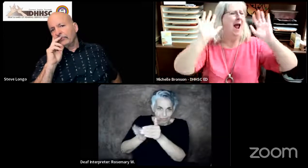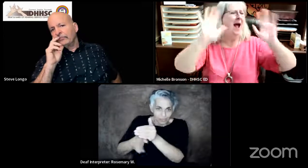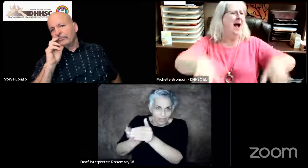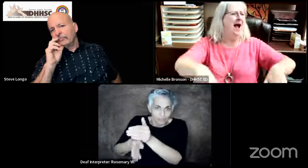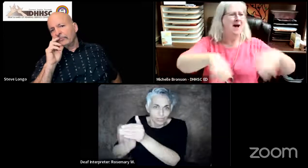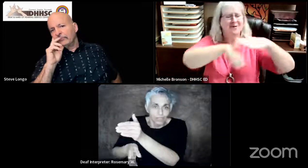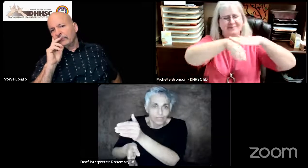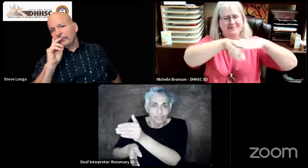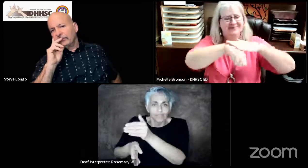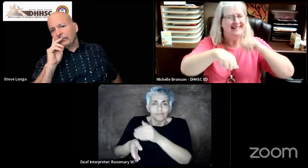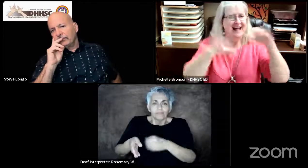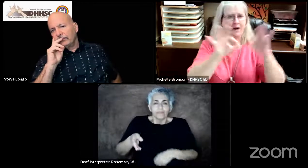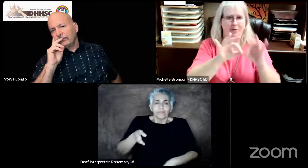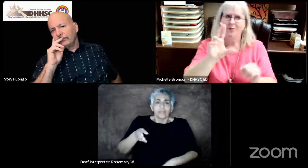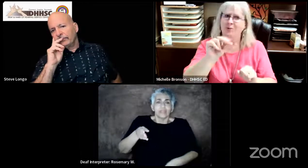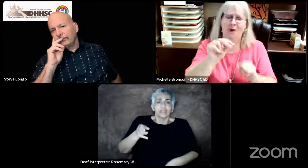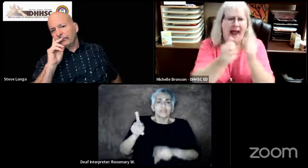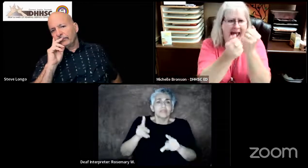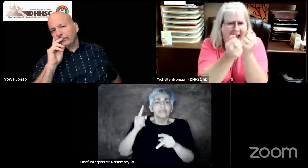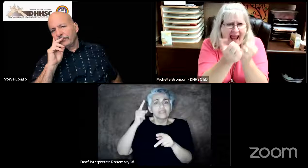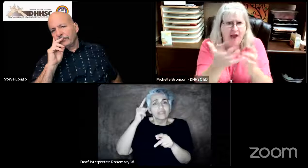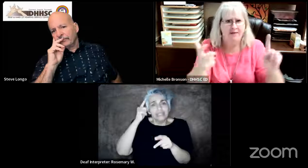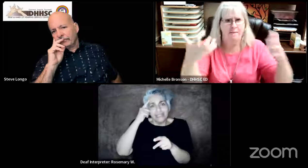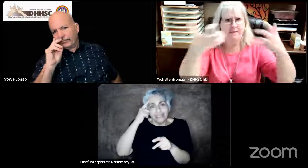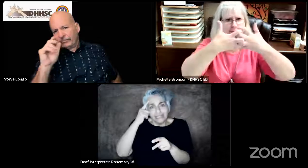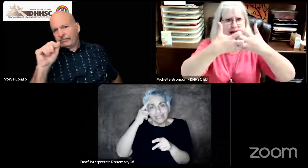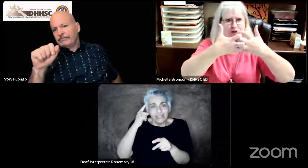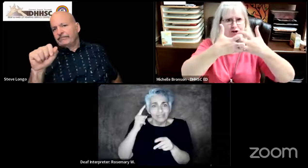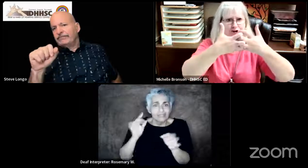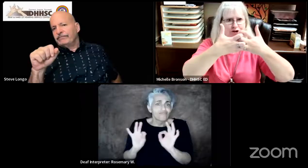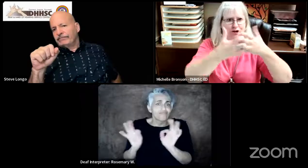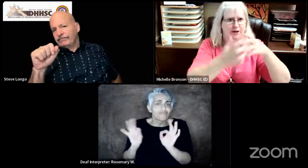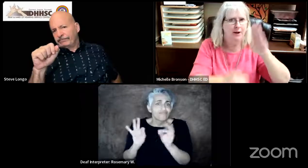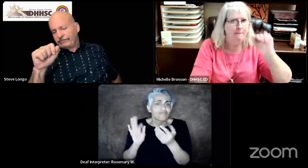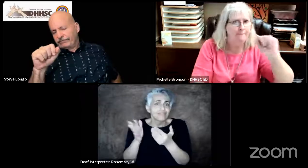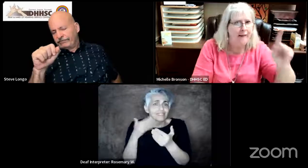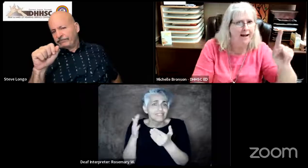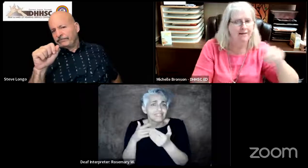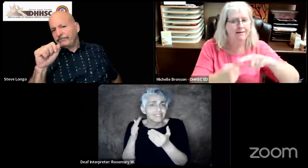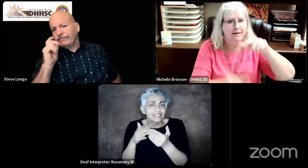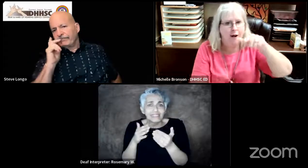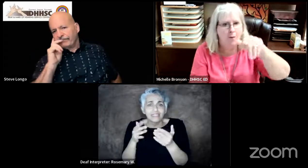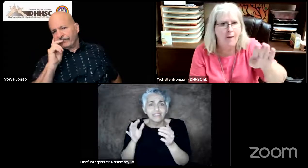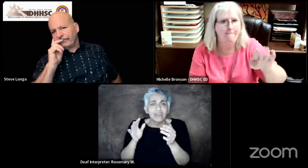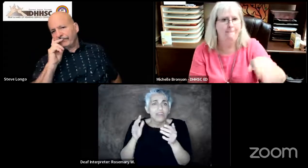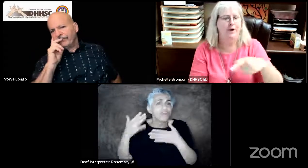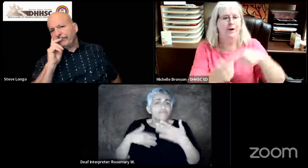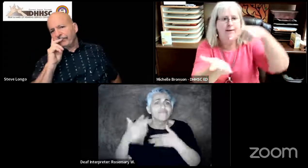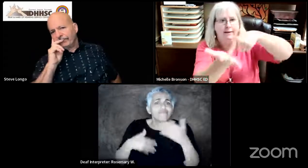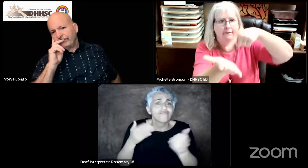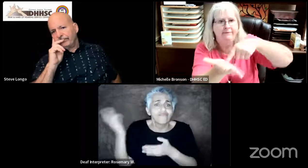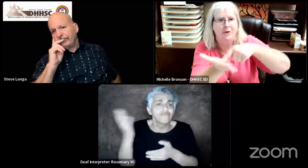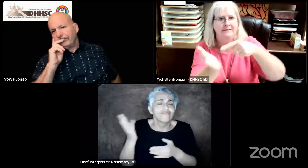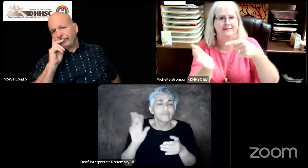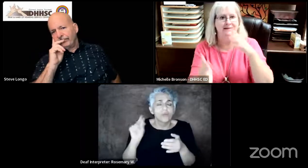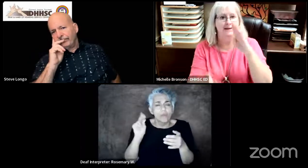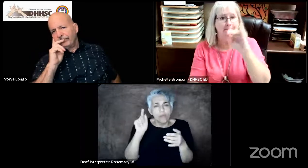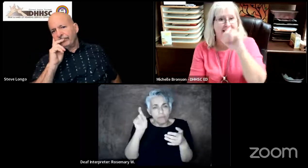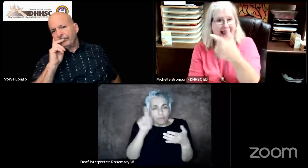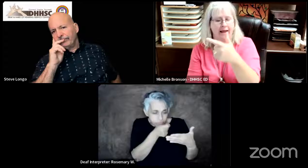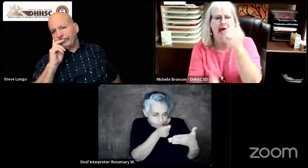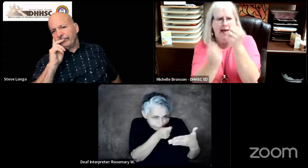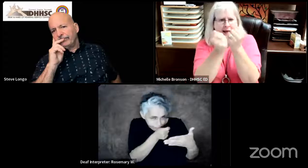really important that we do it. People think, it's no big deal. All you need are just the basics, but really all details have to match. The